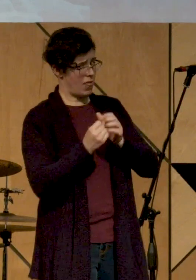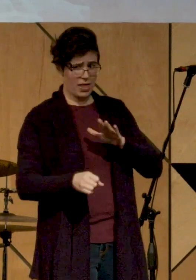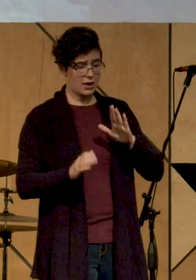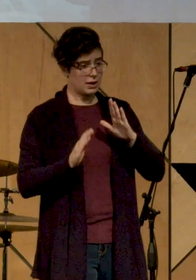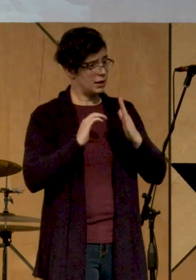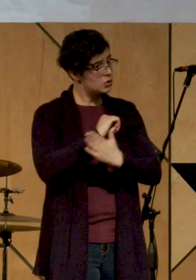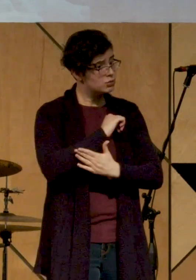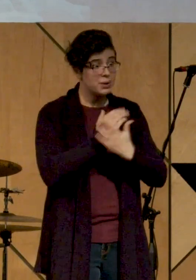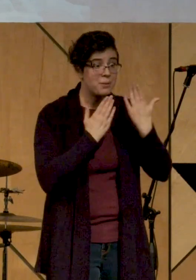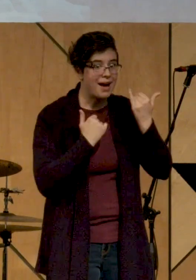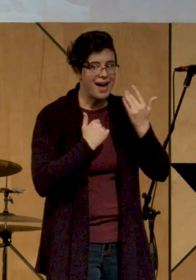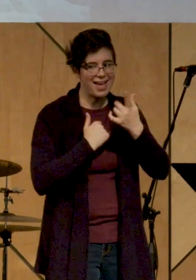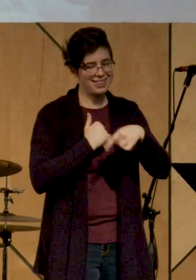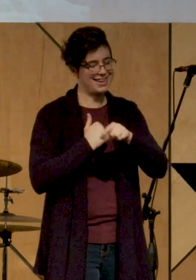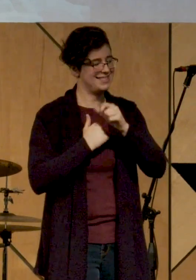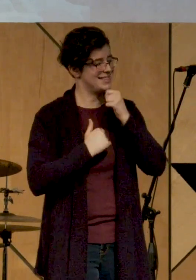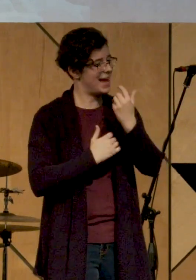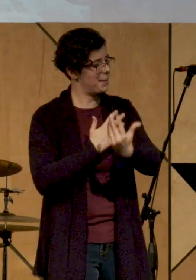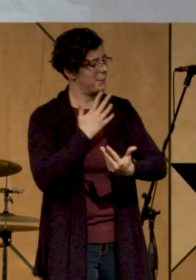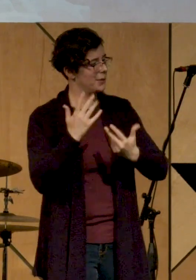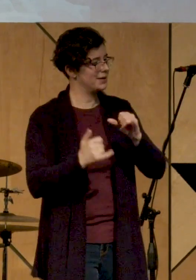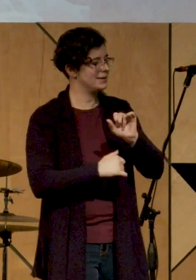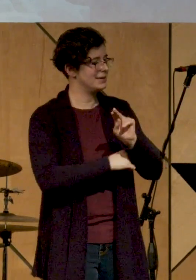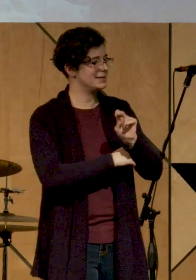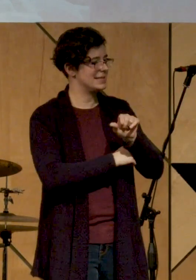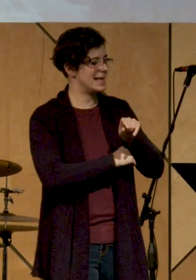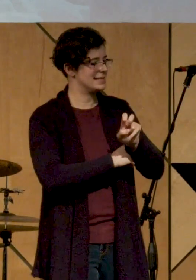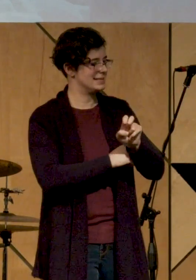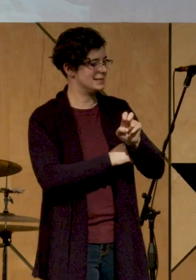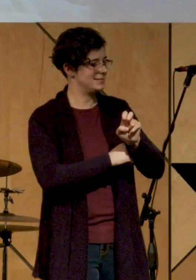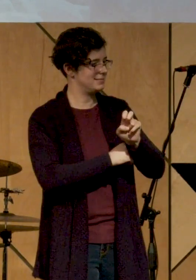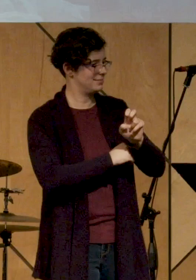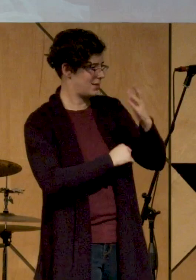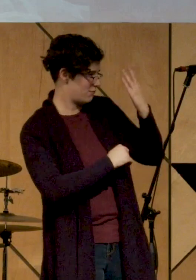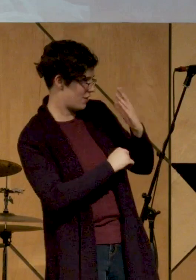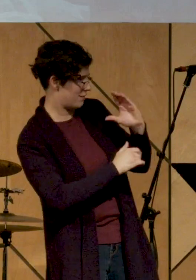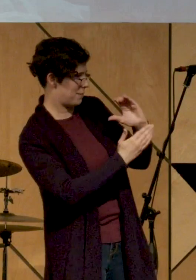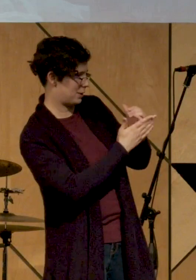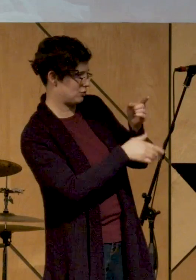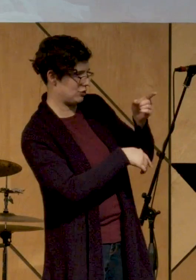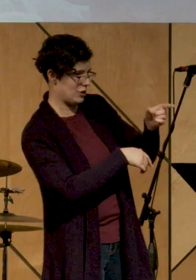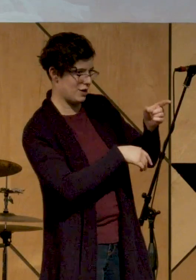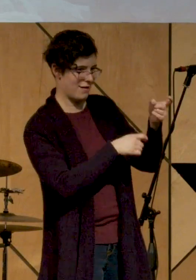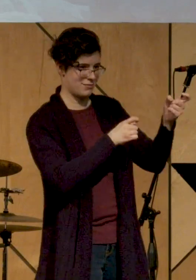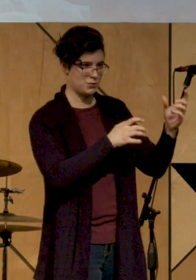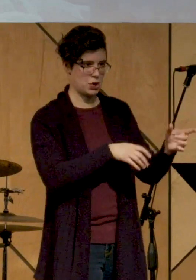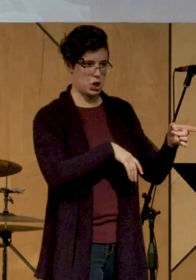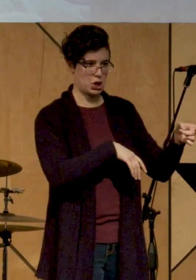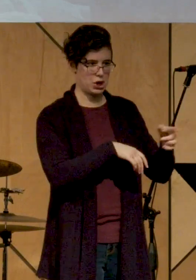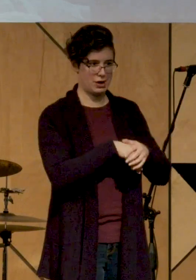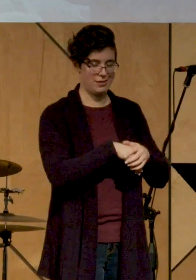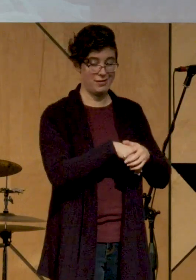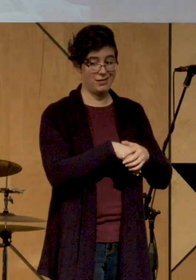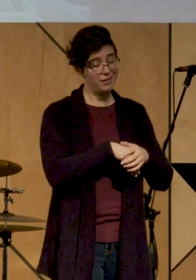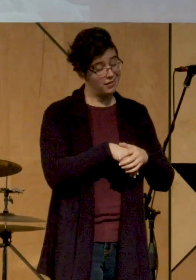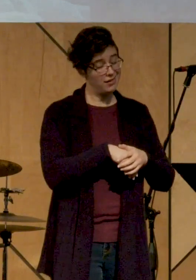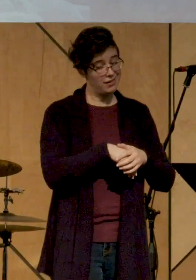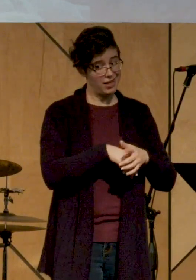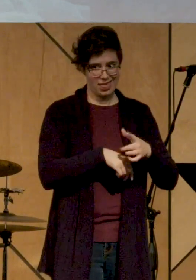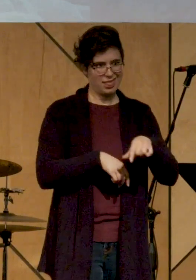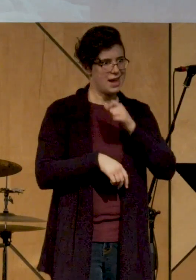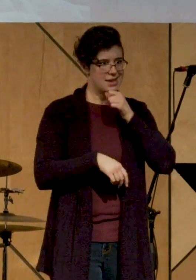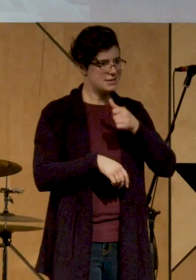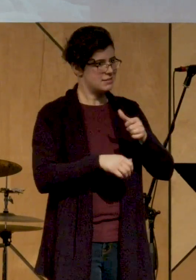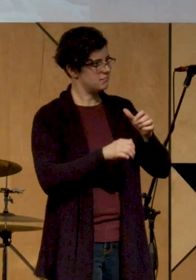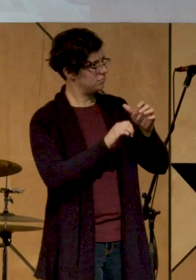not burn incense before the image of the emperor. When the government wasn't their god, they were criticized because